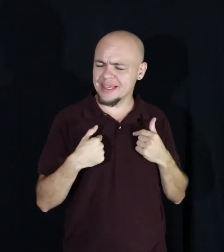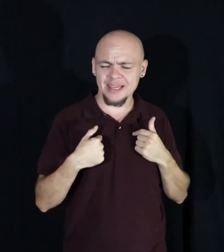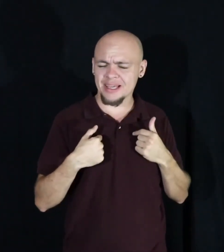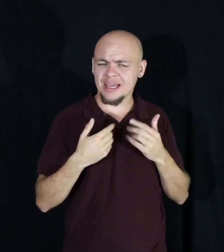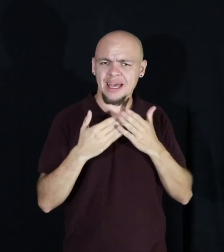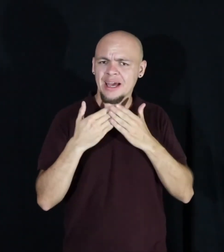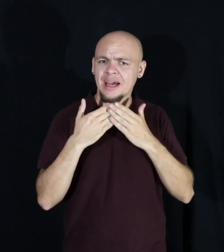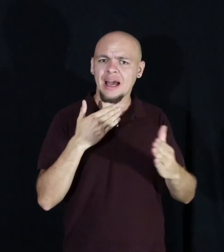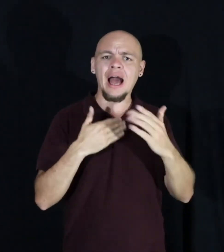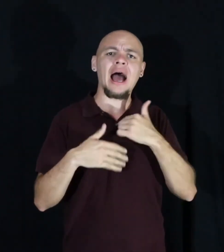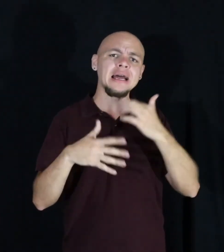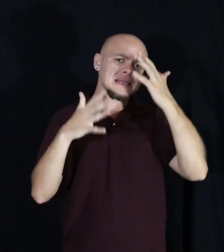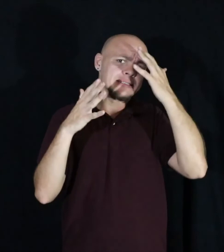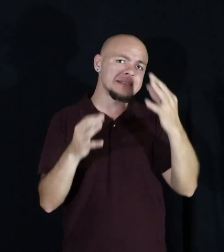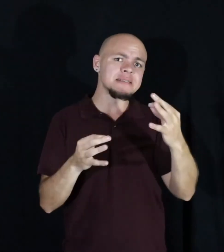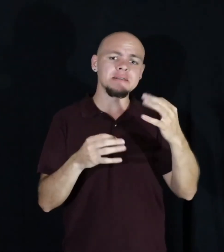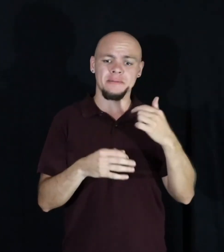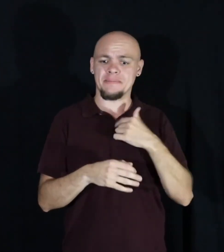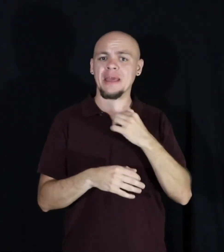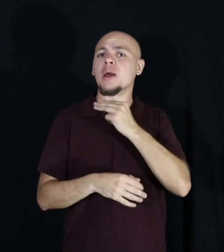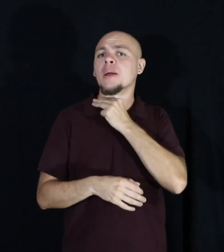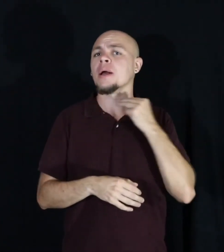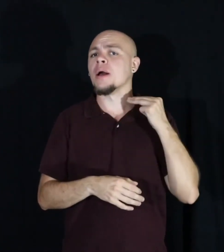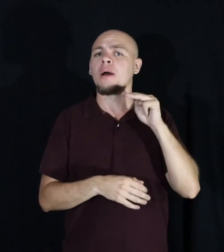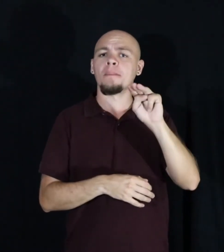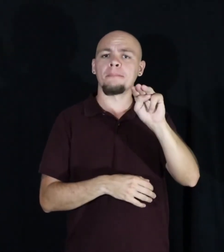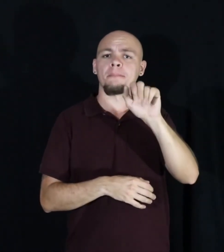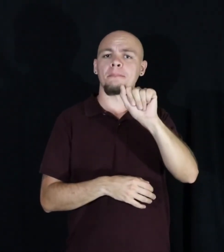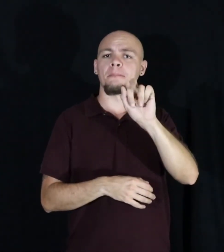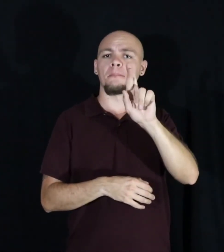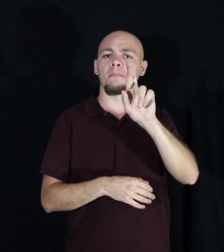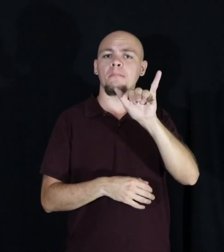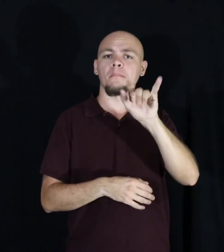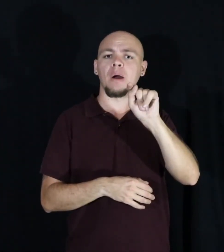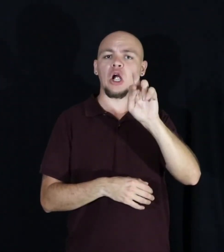I choose to no longer be a martyr like my grandfather.